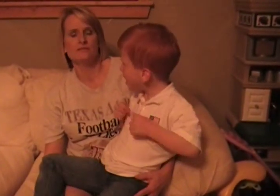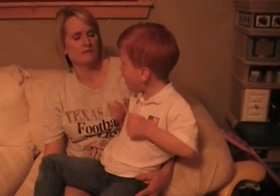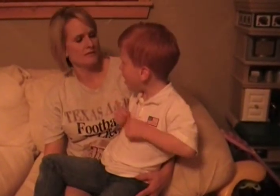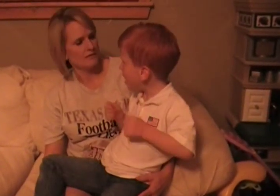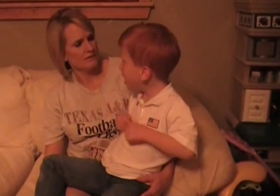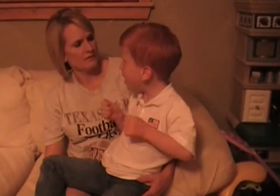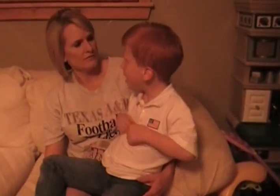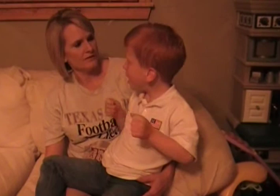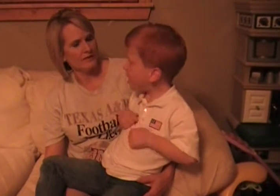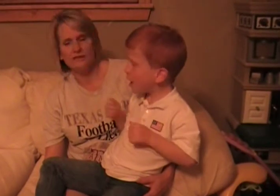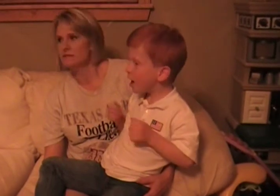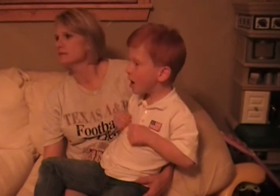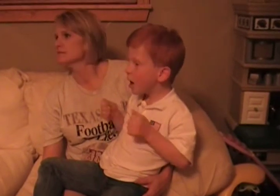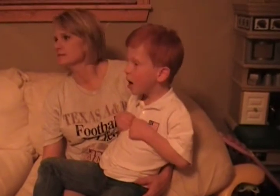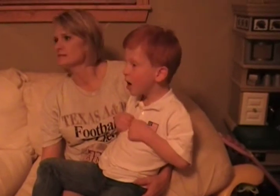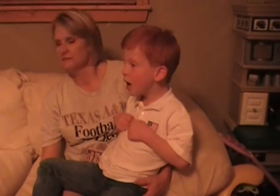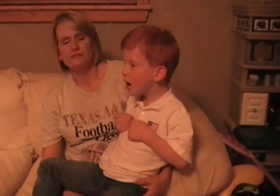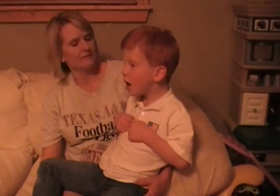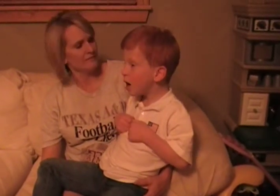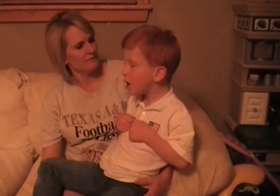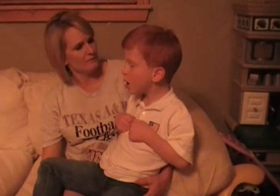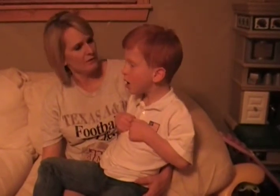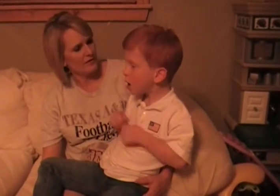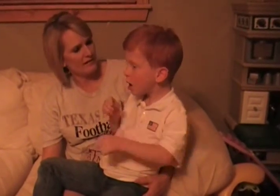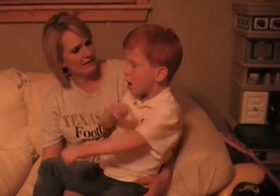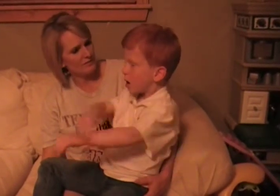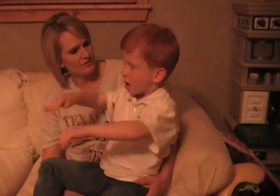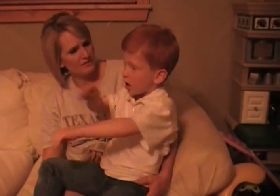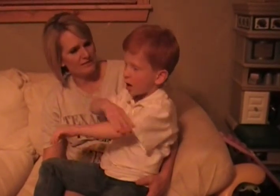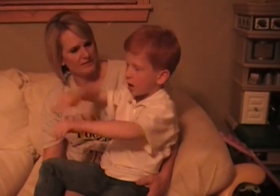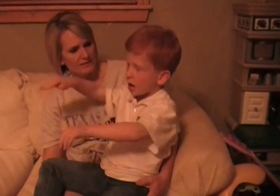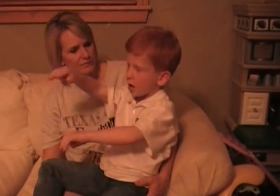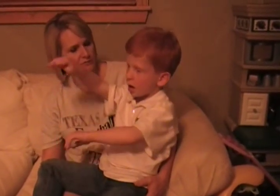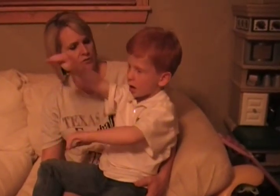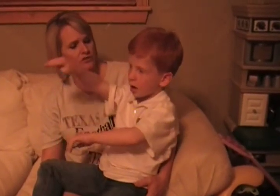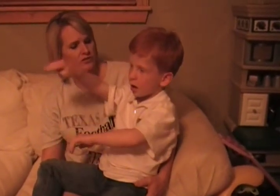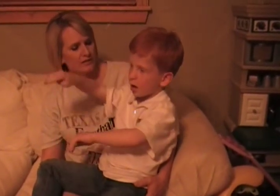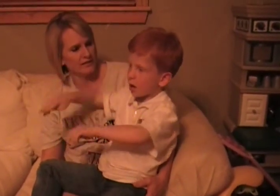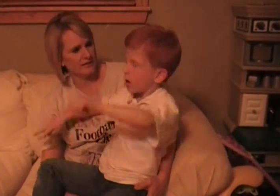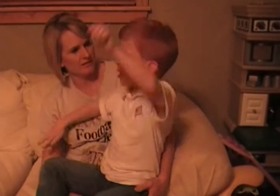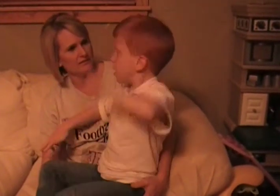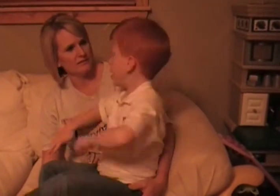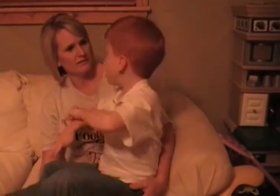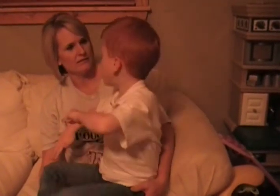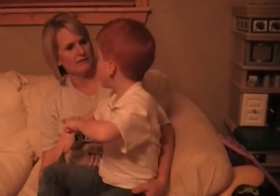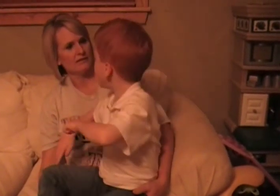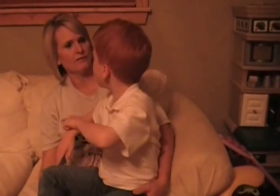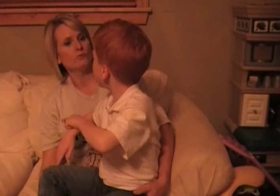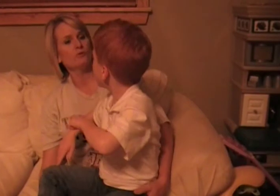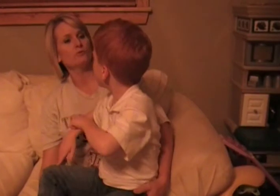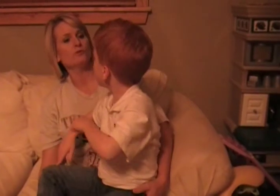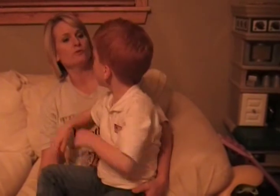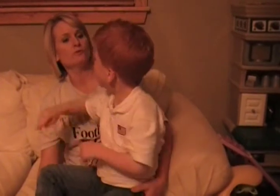this gorilla. Tiger. What other animals did we see? We rode the train. But the tiger